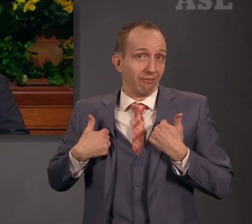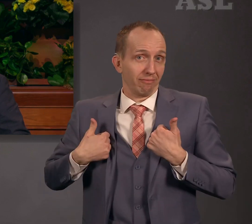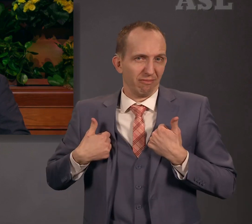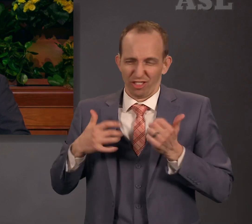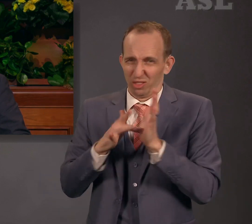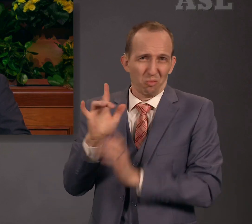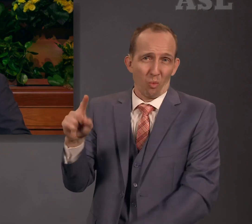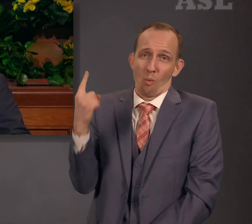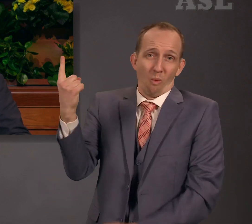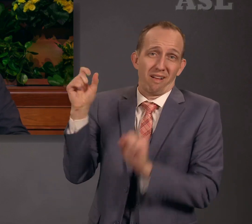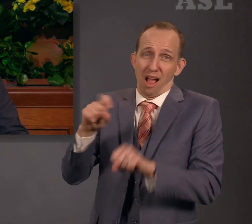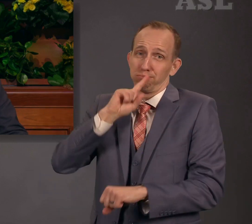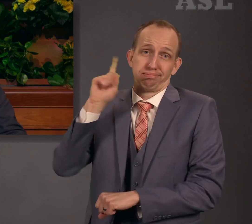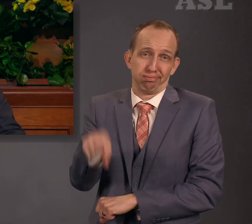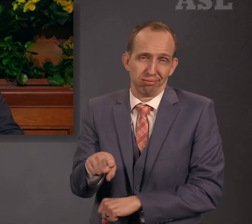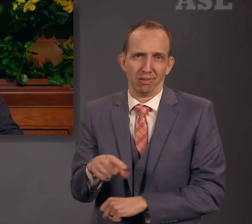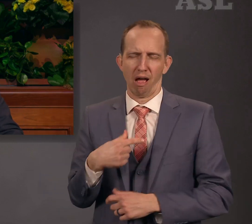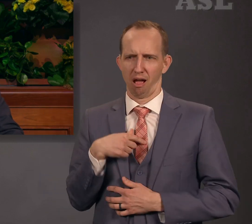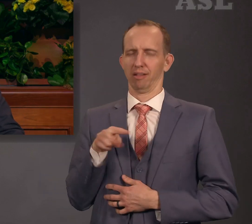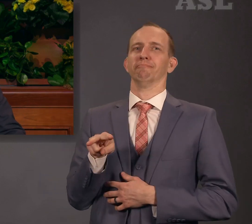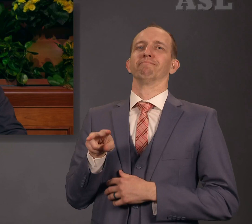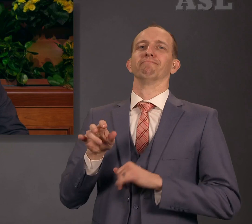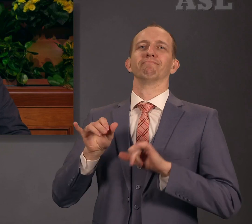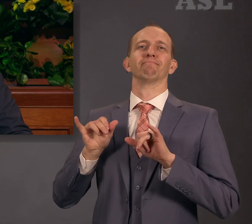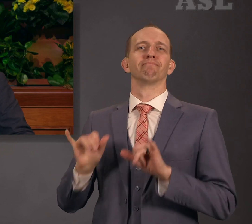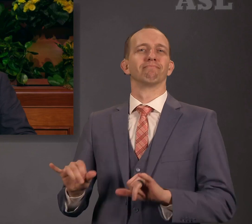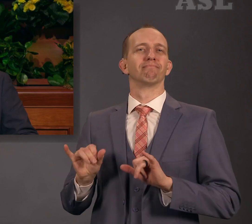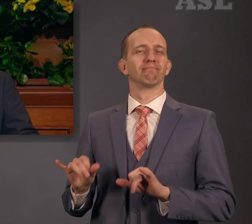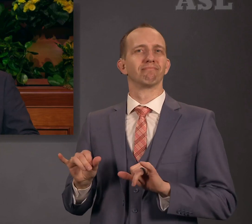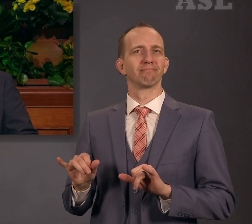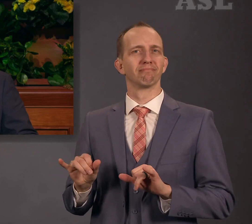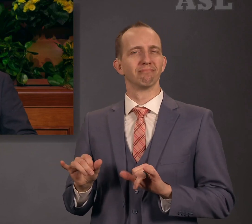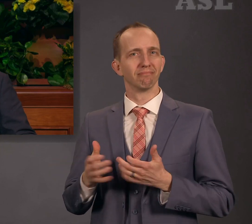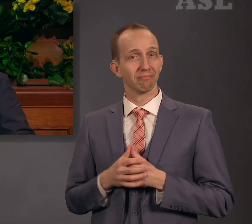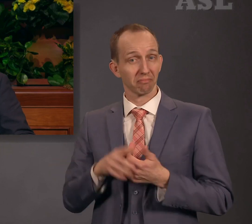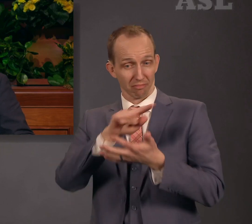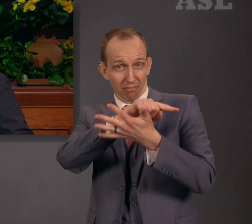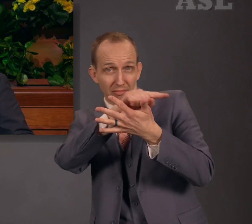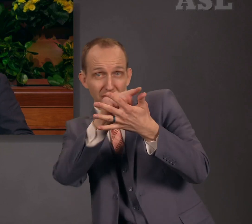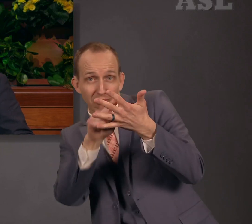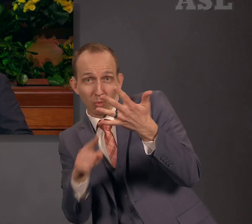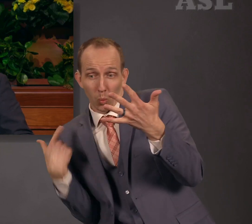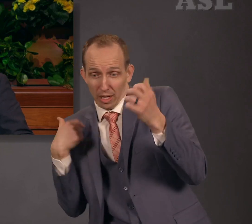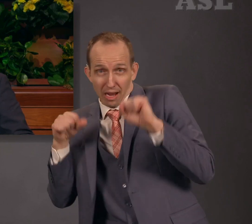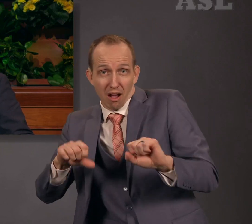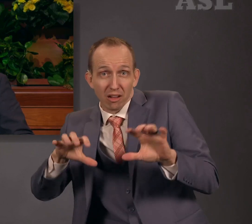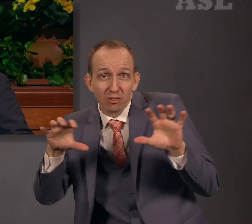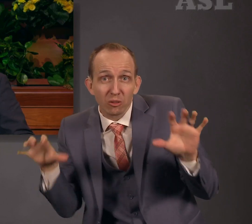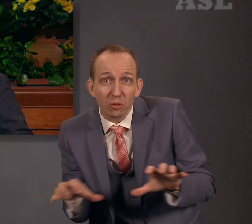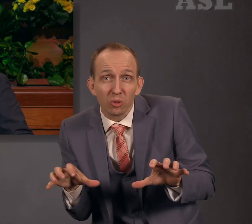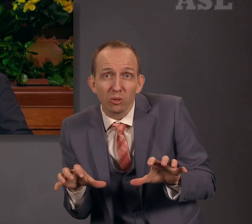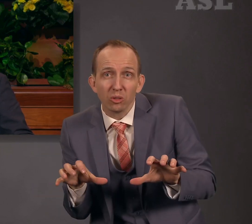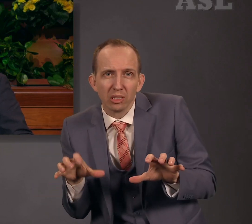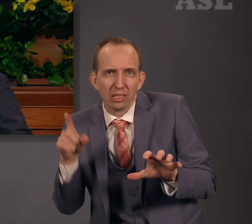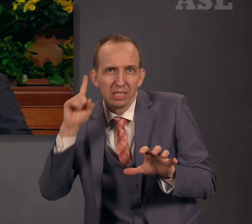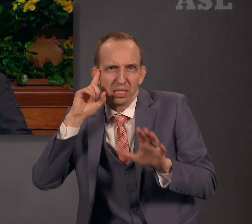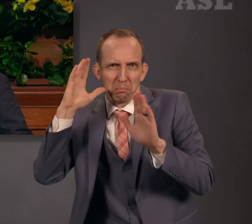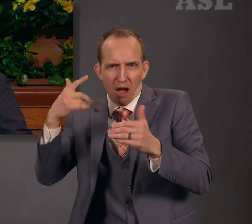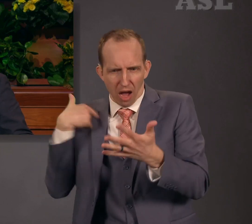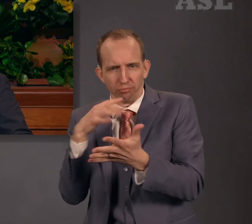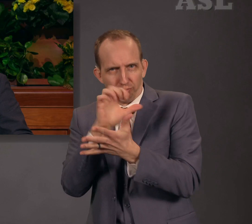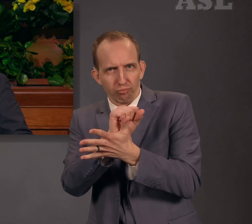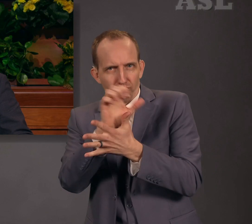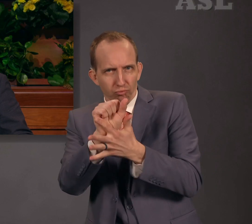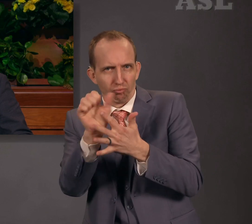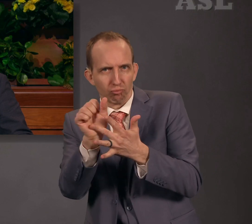dead. My impression is that the Savior expects us to do all we can do, and he will do